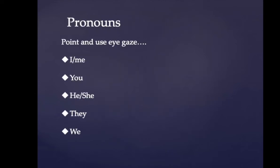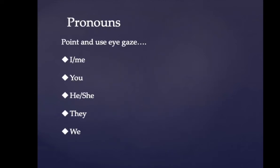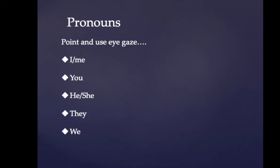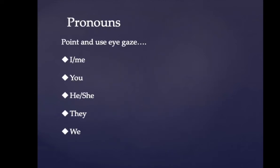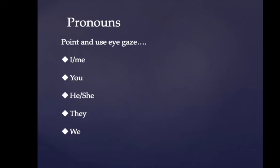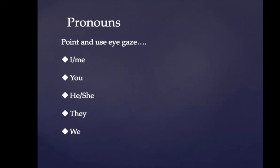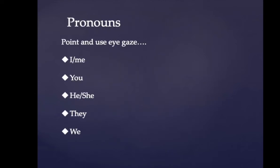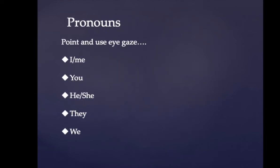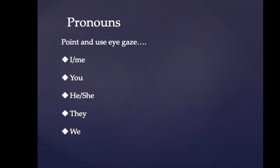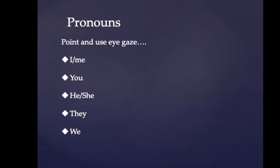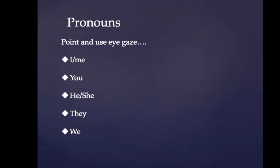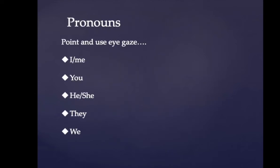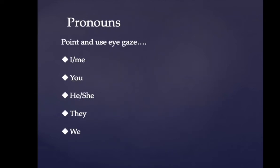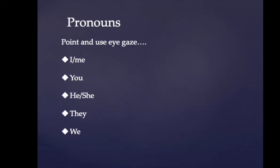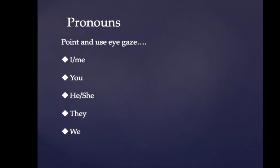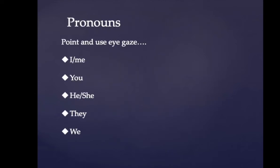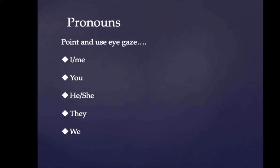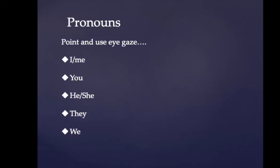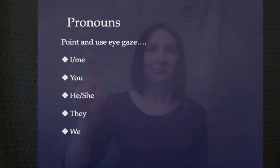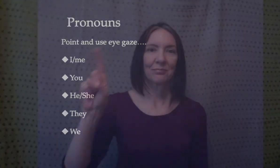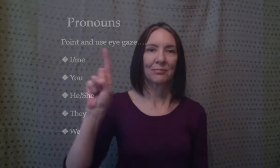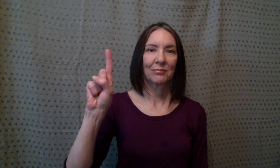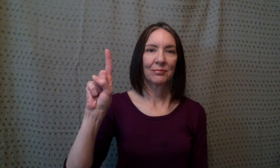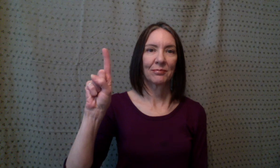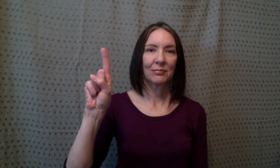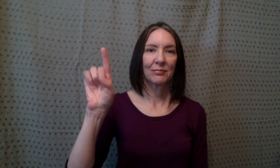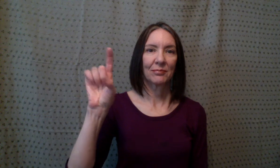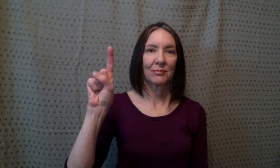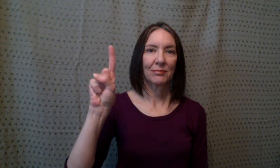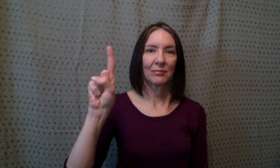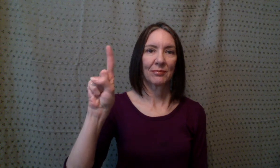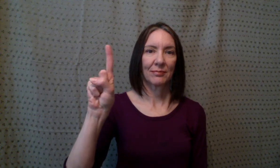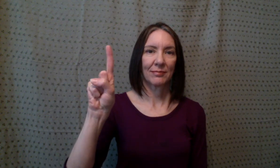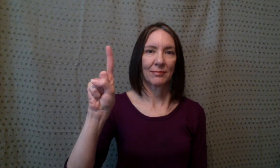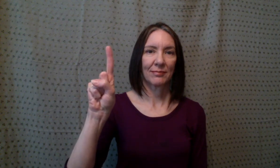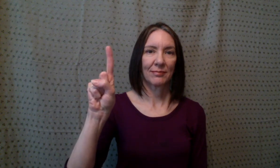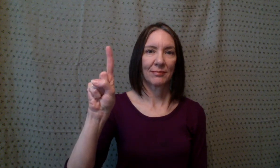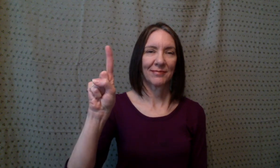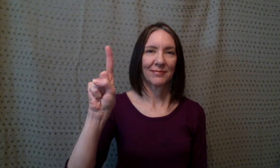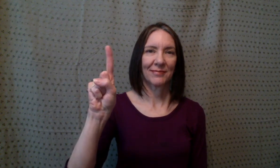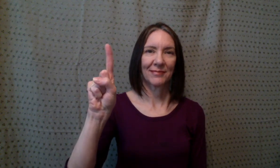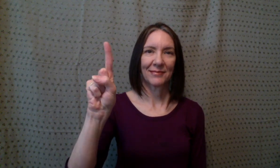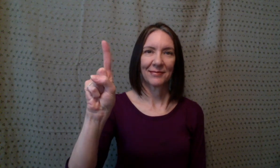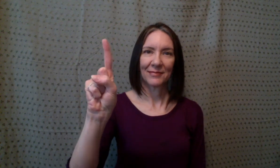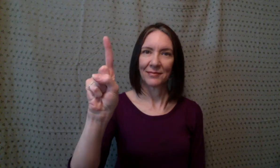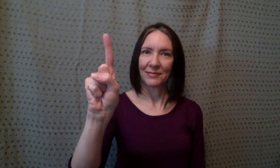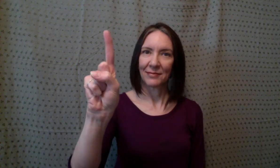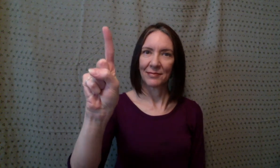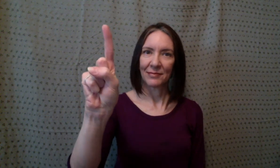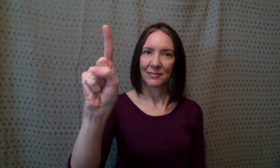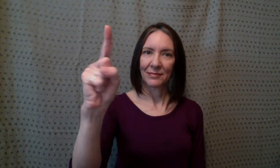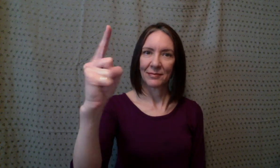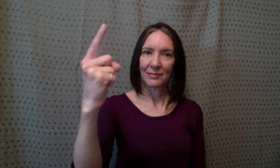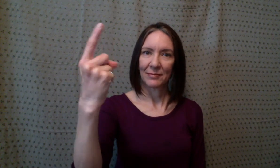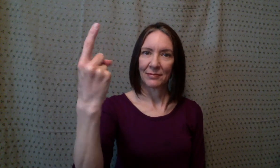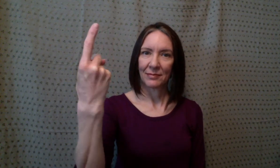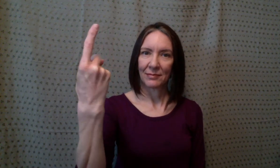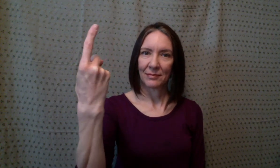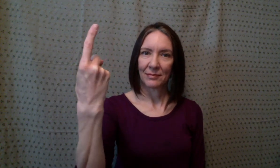Pronouns are produced using a pointer finger, or one hand shape. The index finger